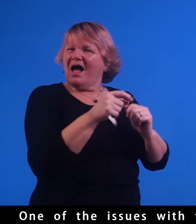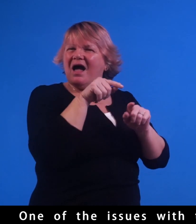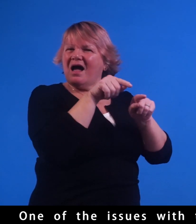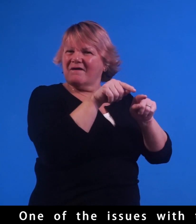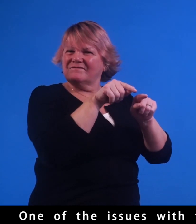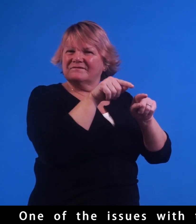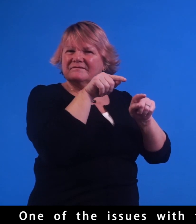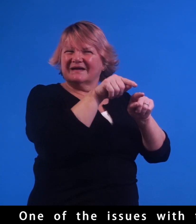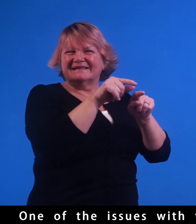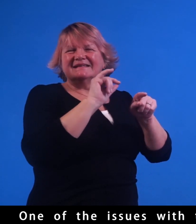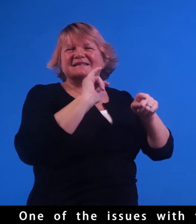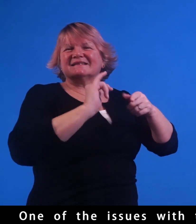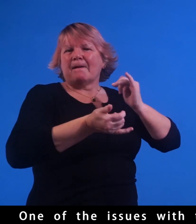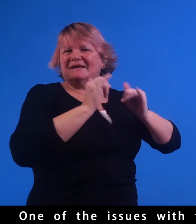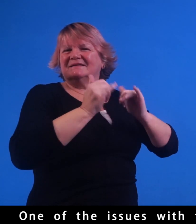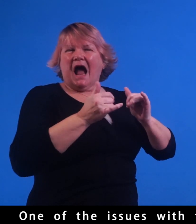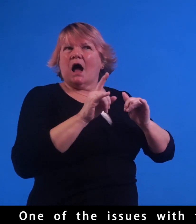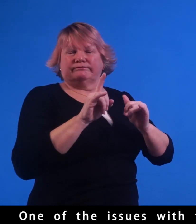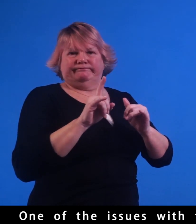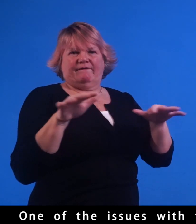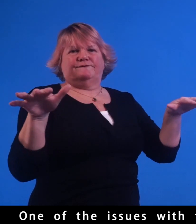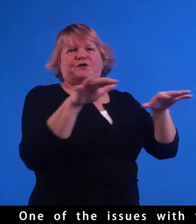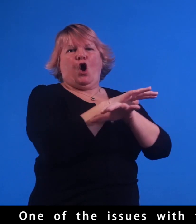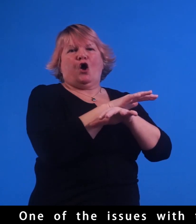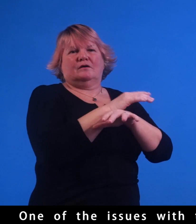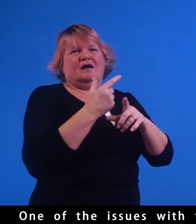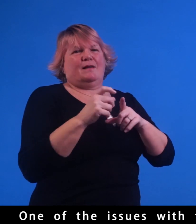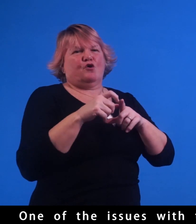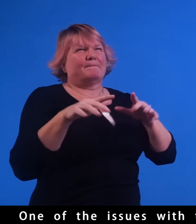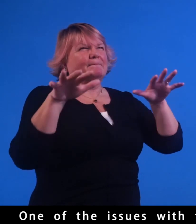time ball was that sometimes there's a prevalence of fog and mist in Edinburgh,